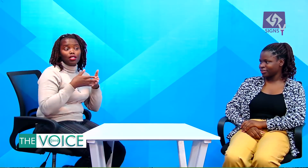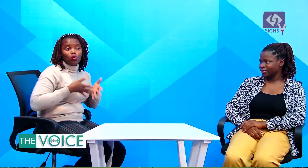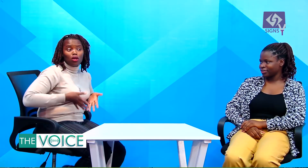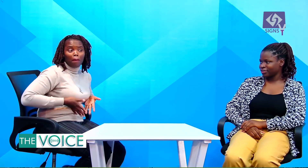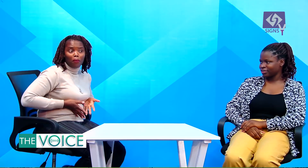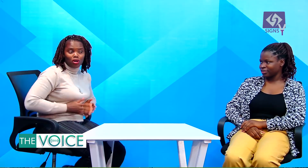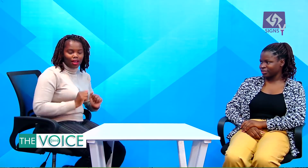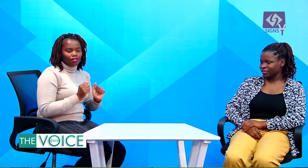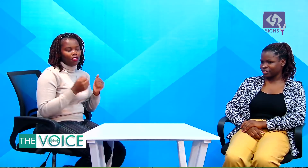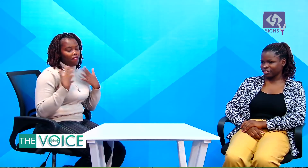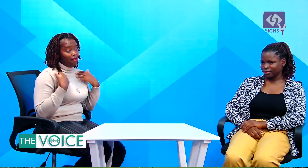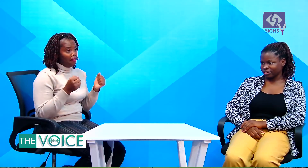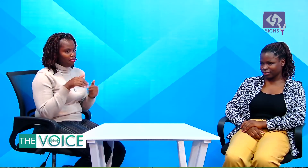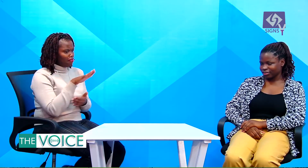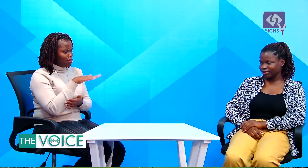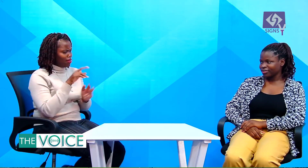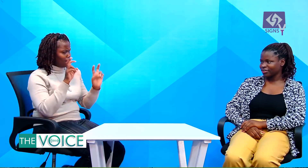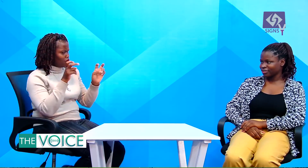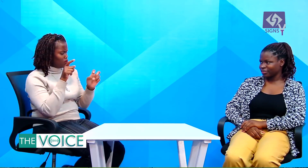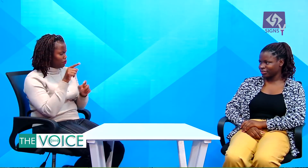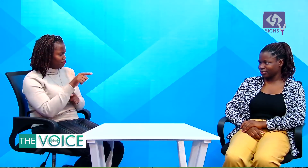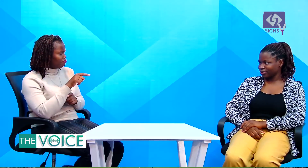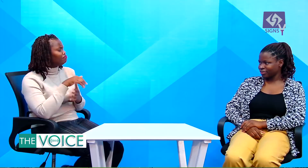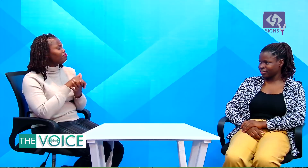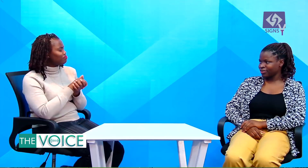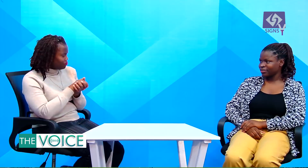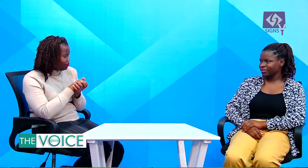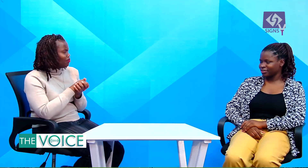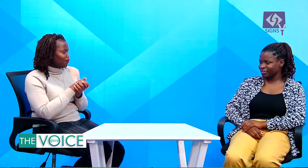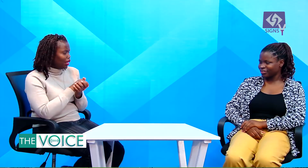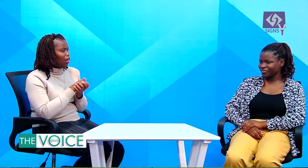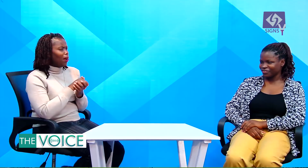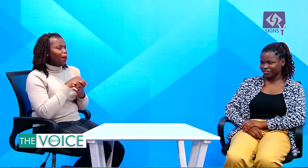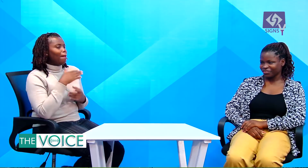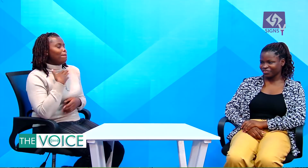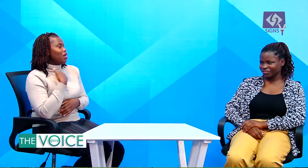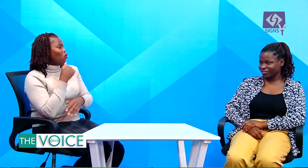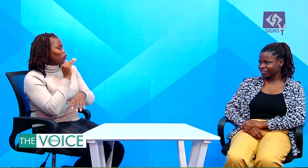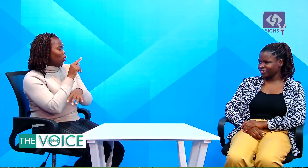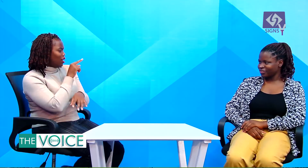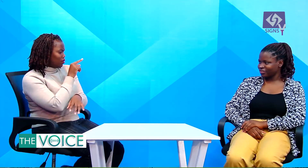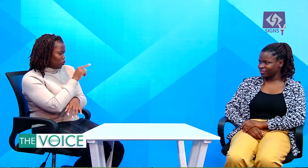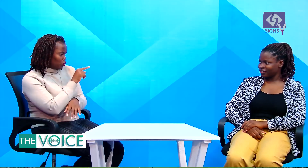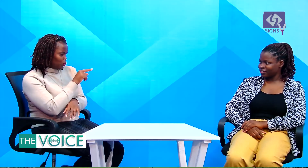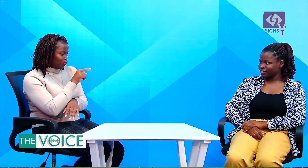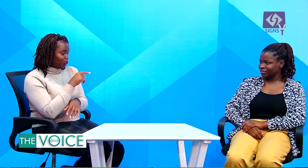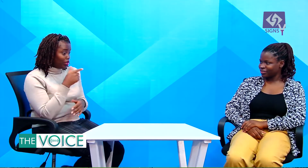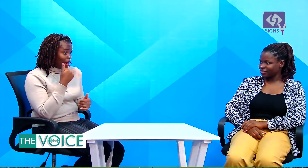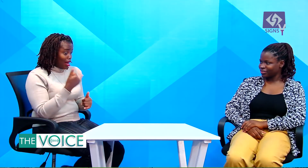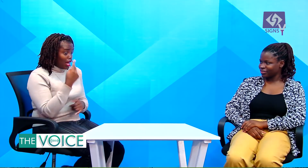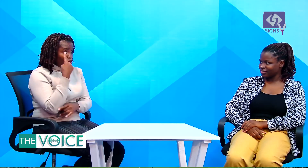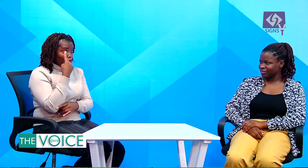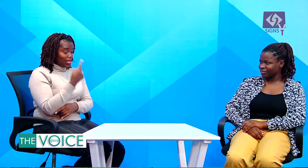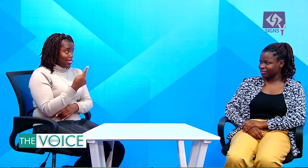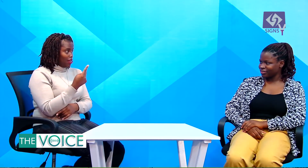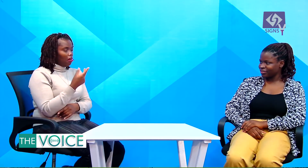on sexual and reproductive health rights. On that area, I want to ask you,